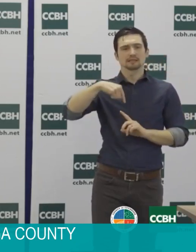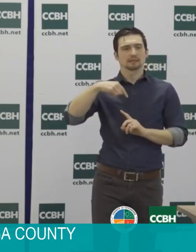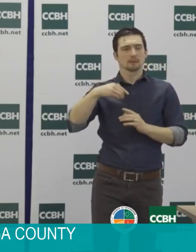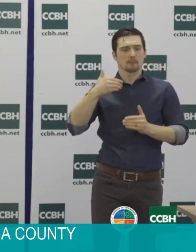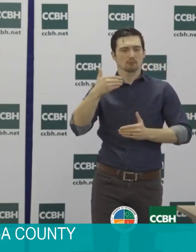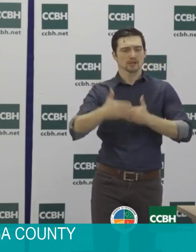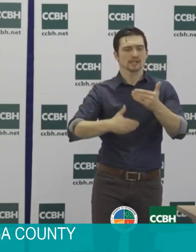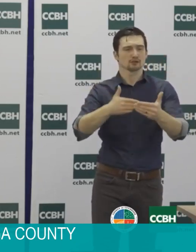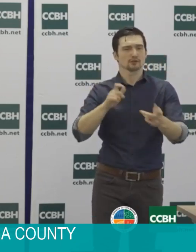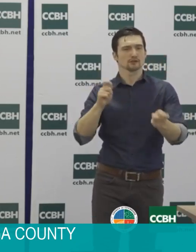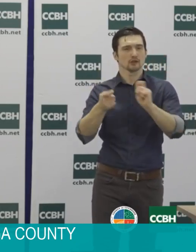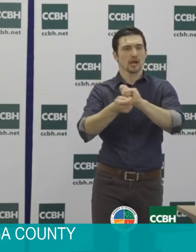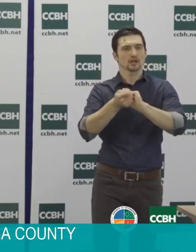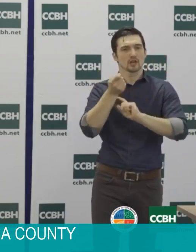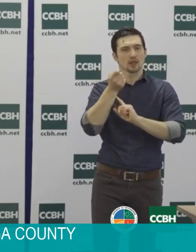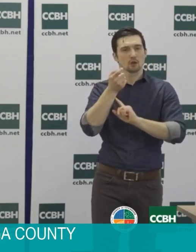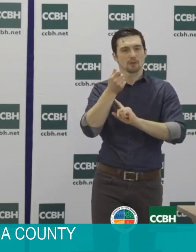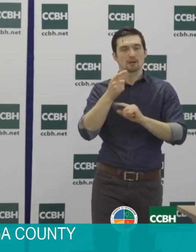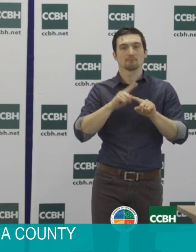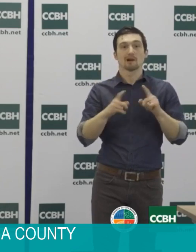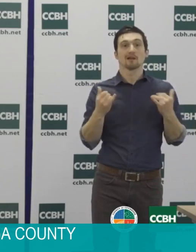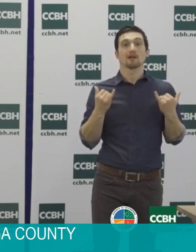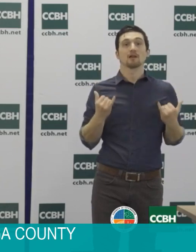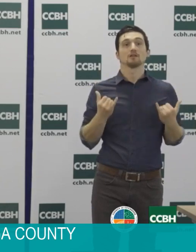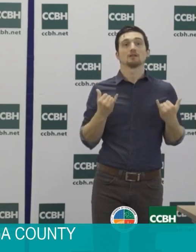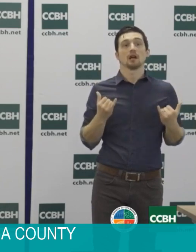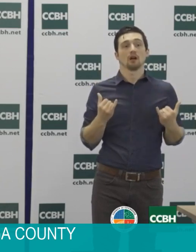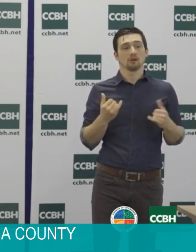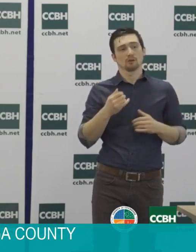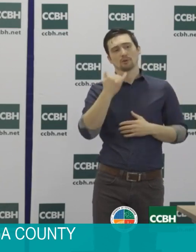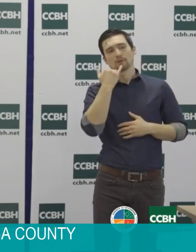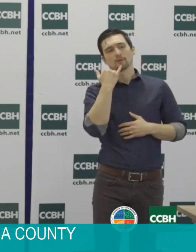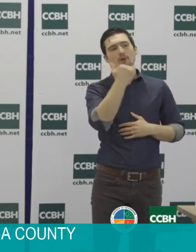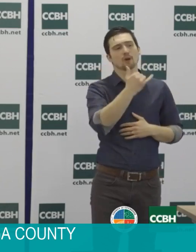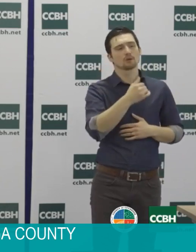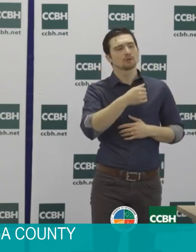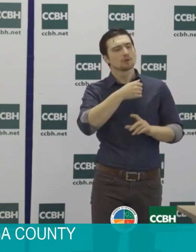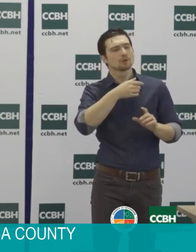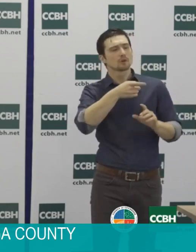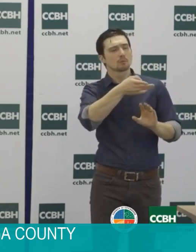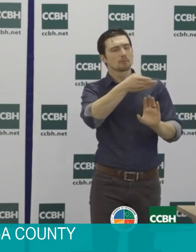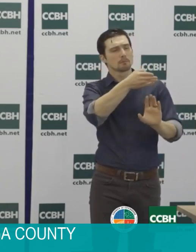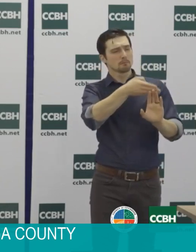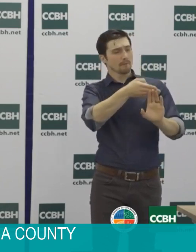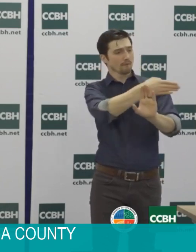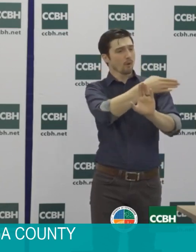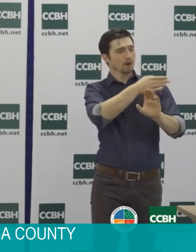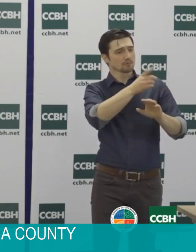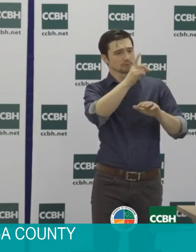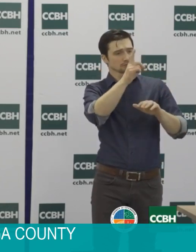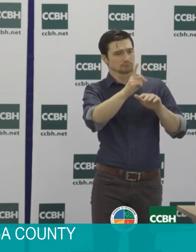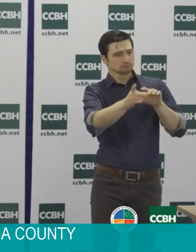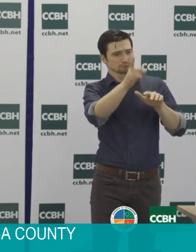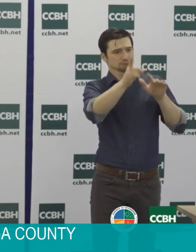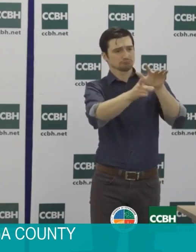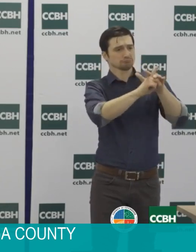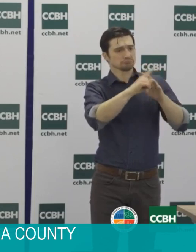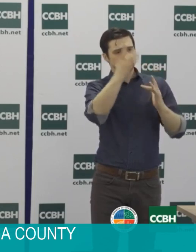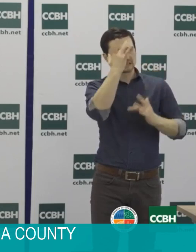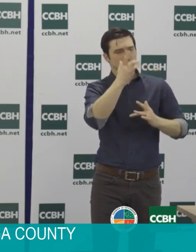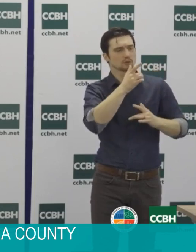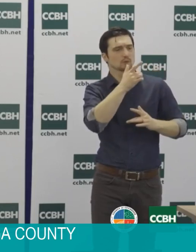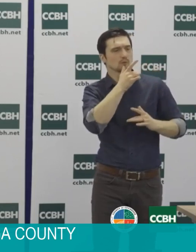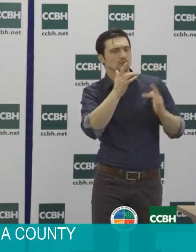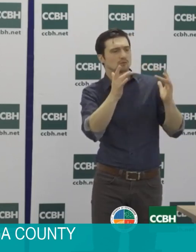of this response. But now we are talking to people about who they were around before they started feeling sick.